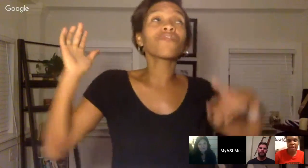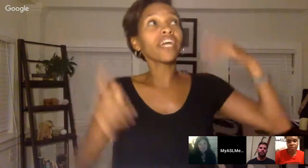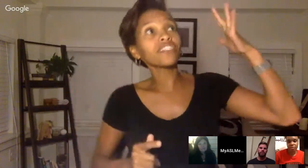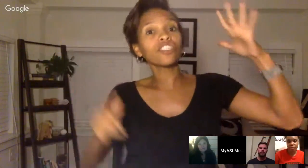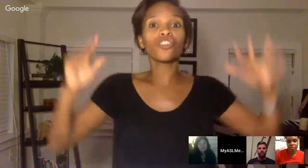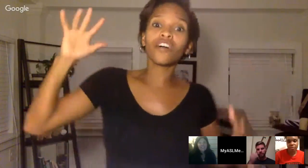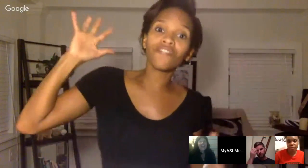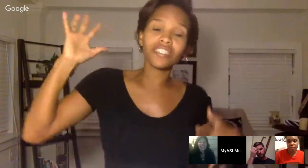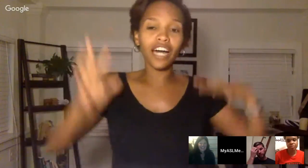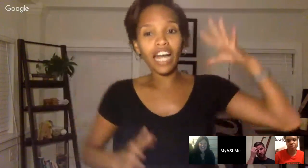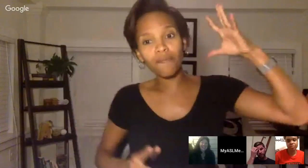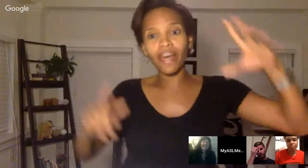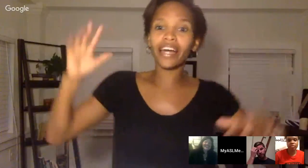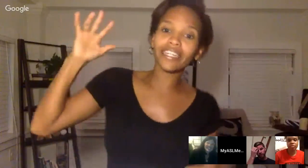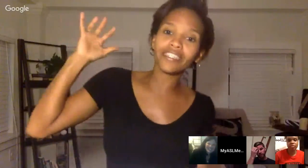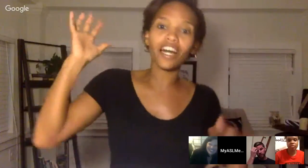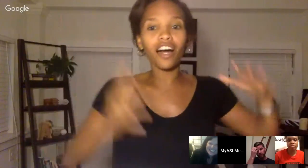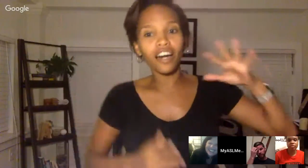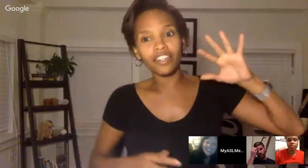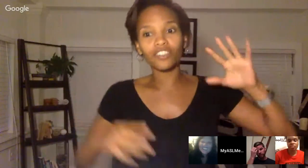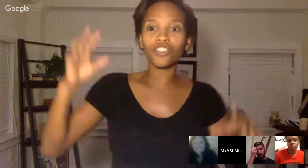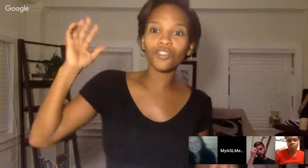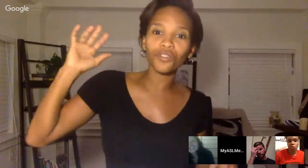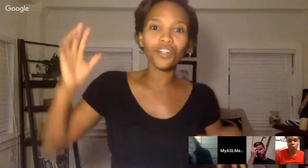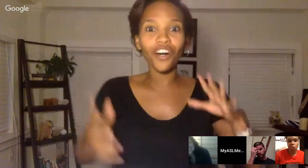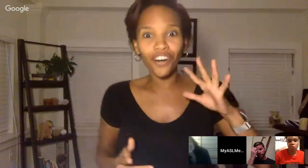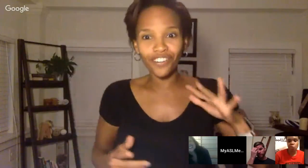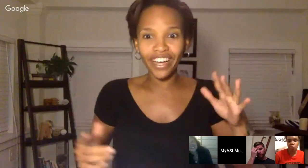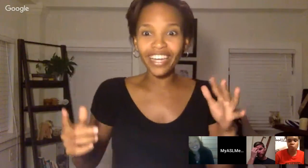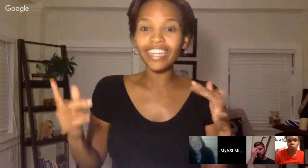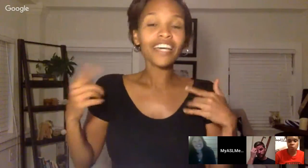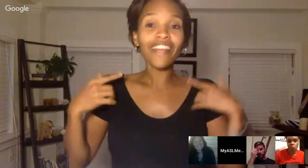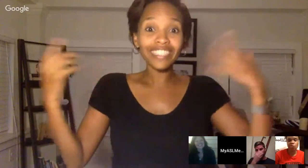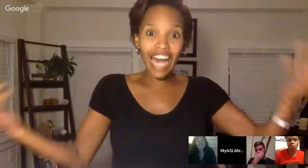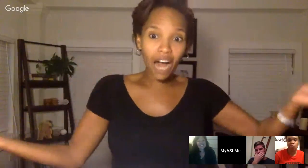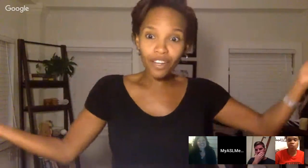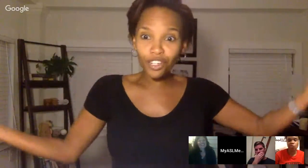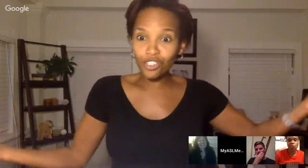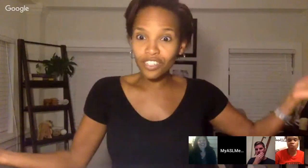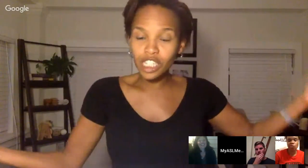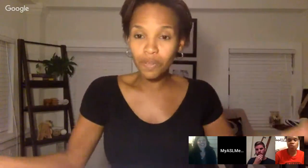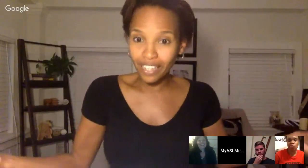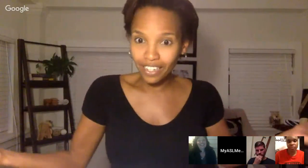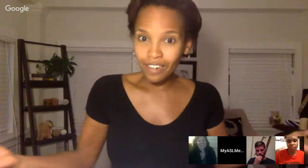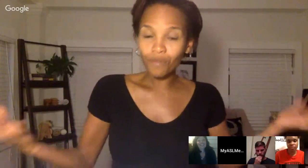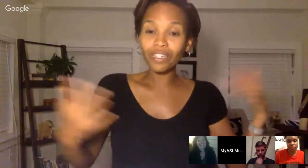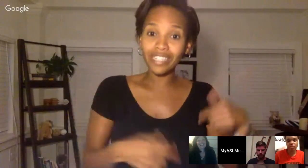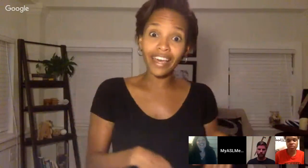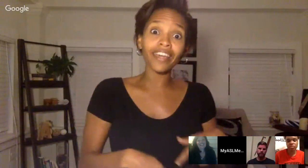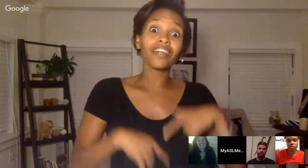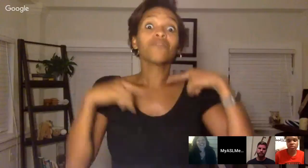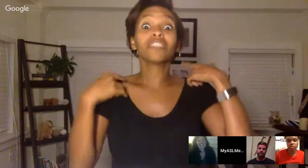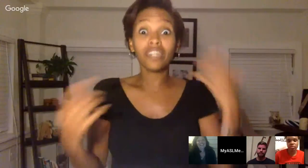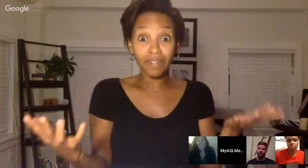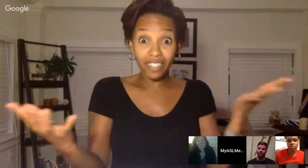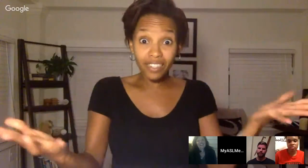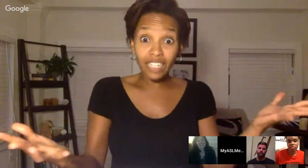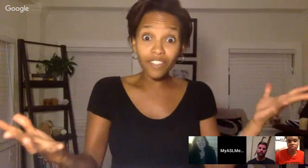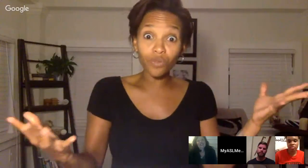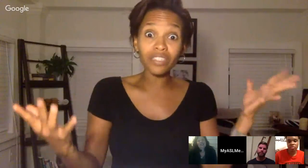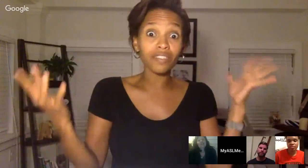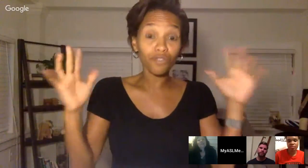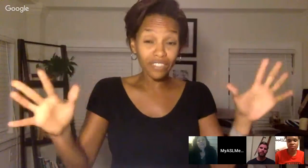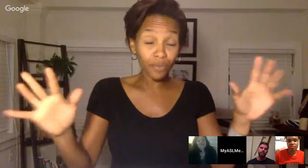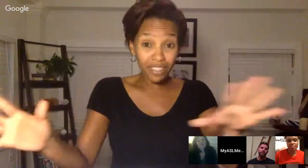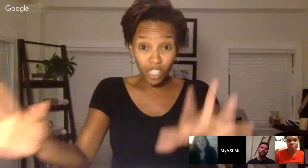take advantage of the time that he's gone to go, right? That's not how we usually speak. We say, my son's